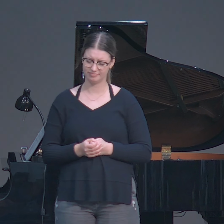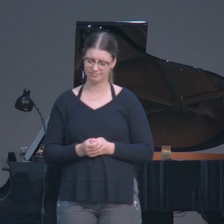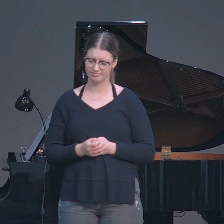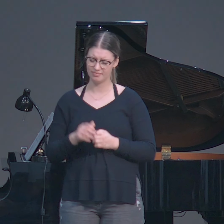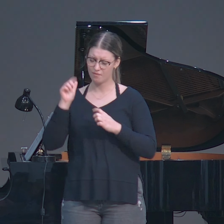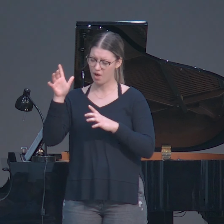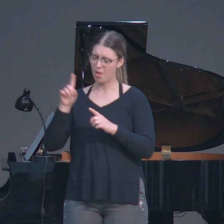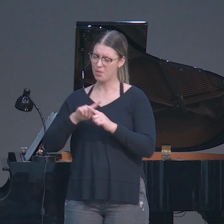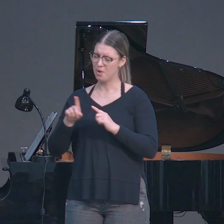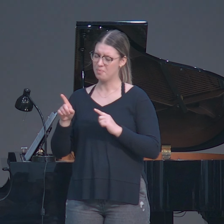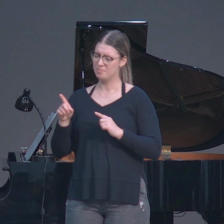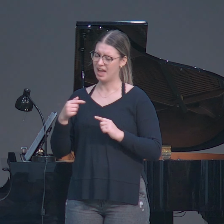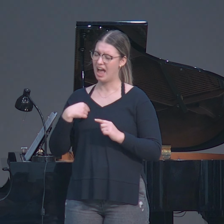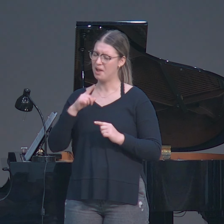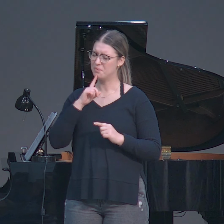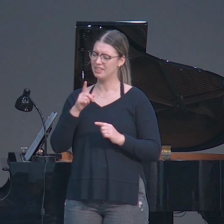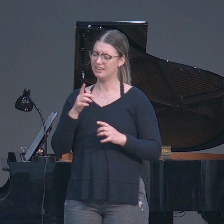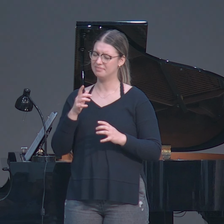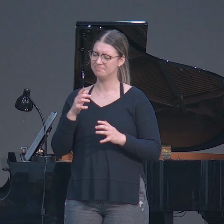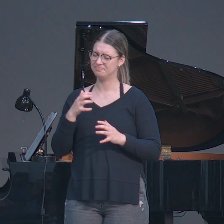so much more what Jesus